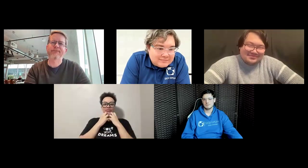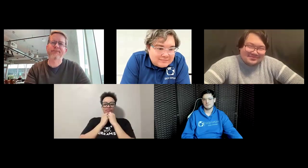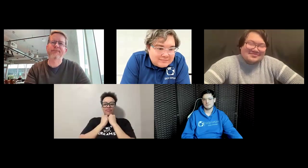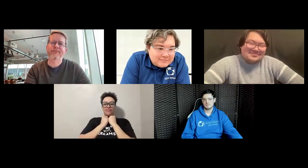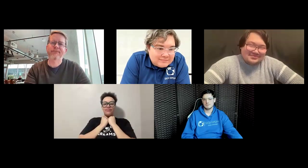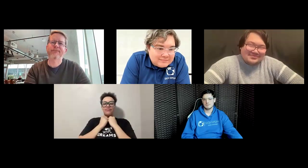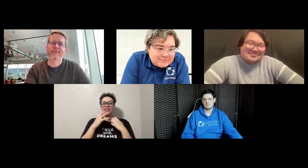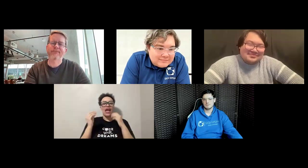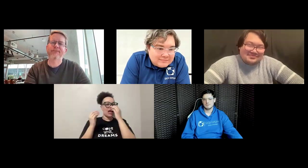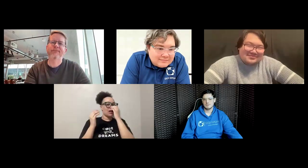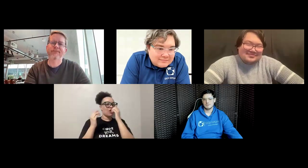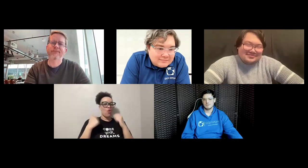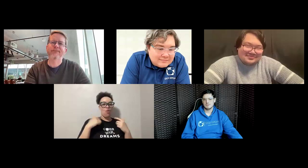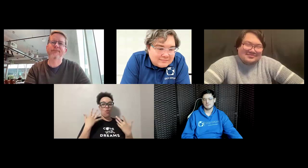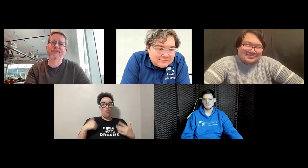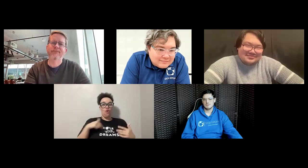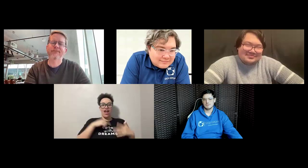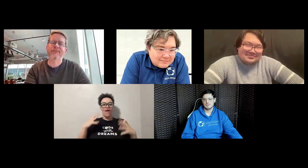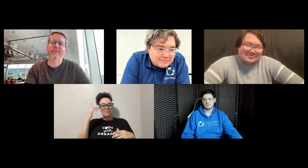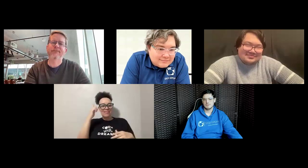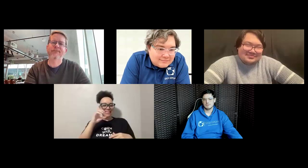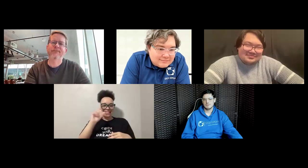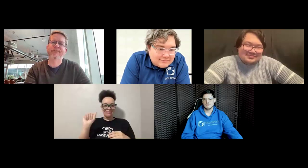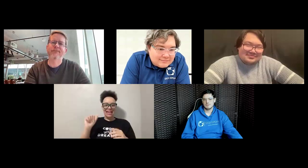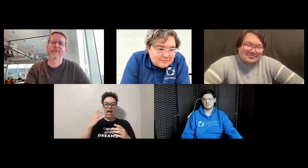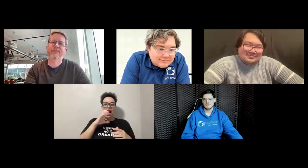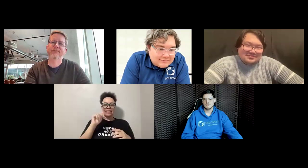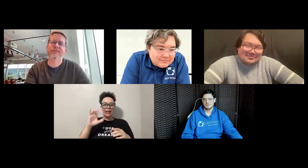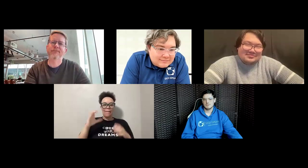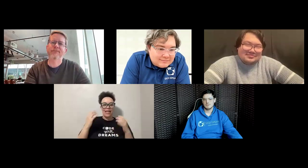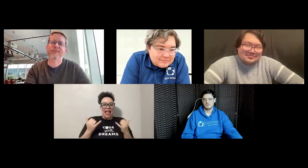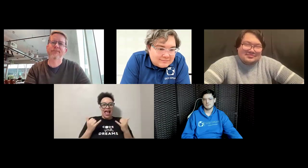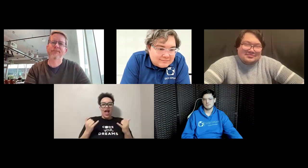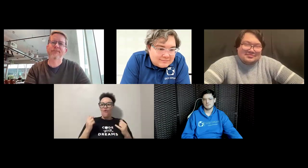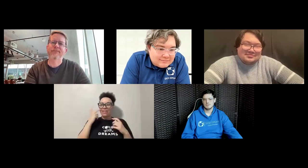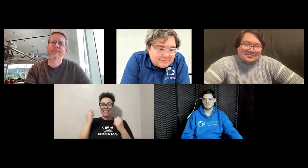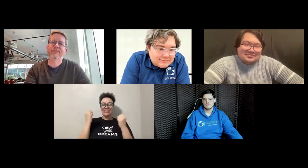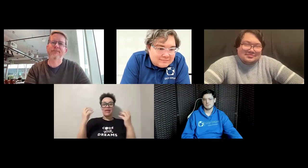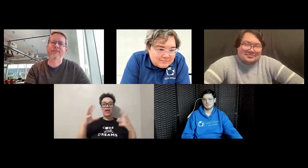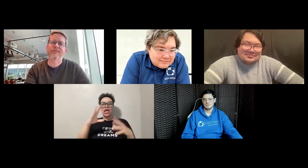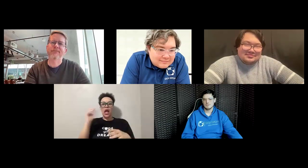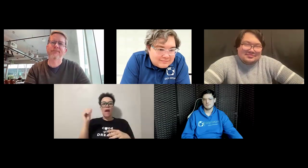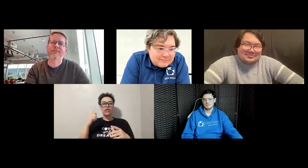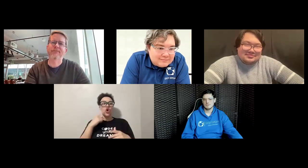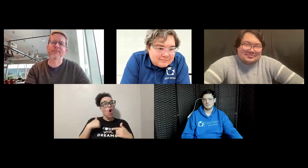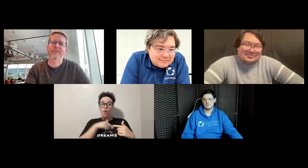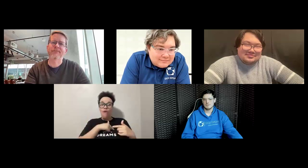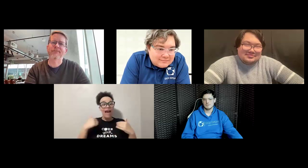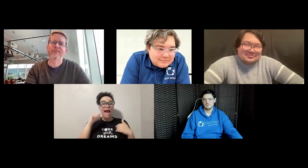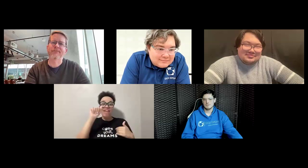that because in the deaf community we cherish who we are, and obviously with data being a hot topic right now, a